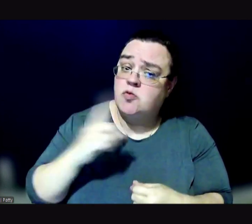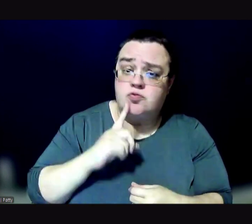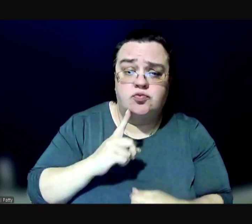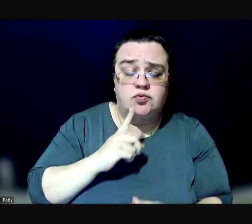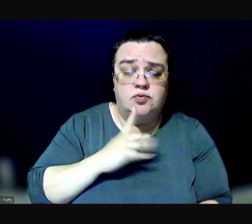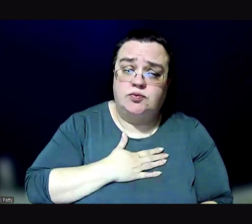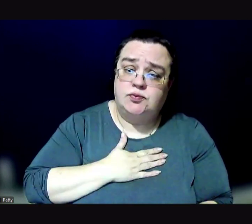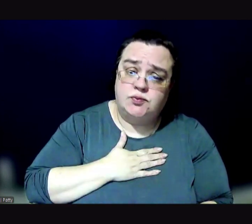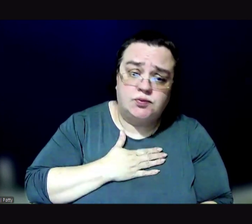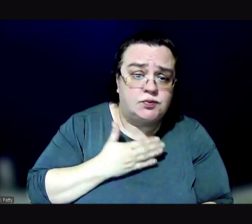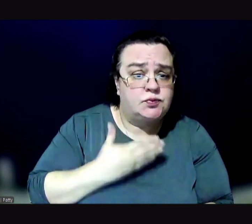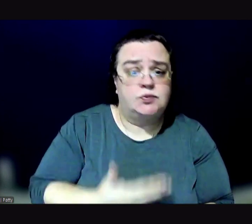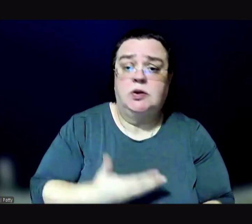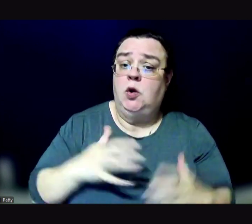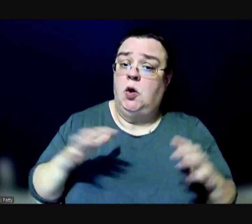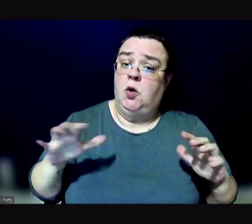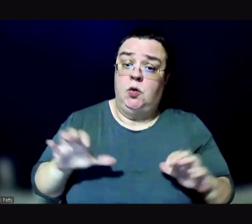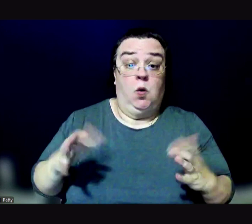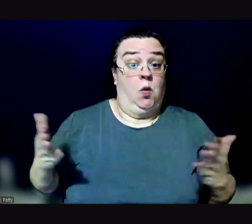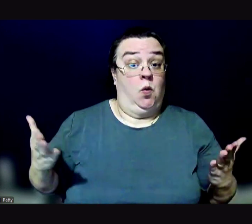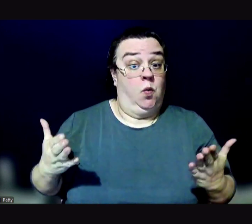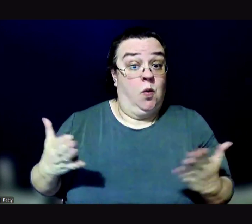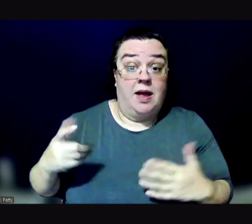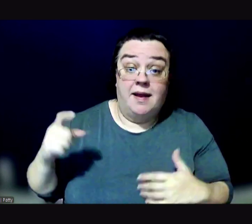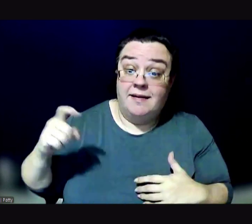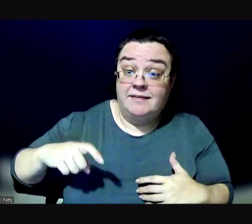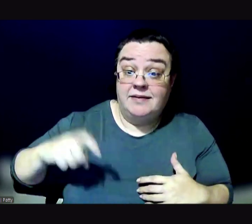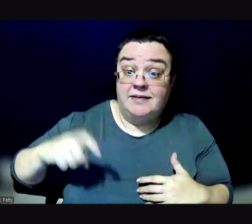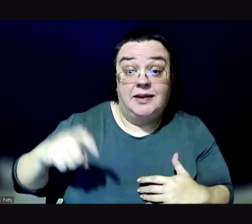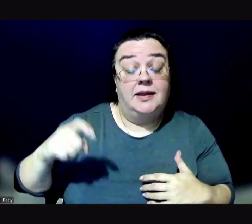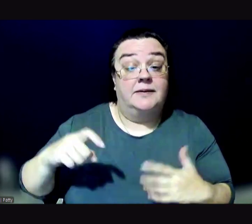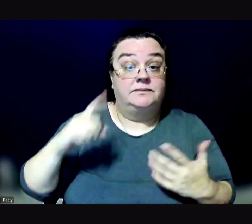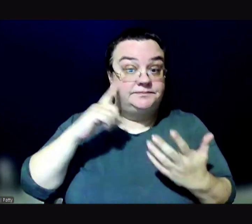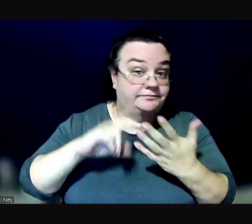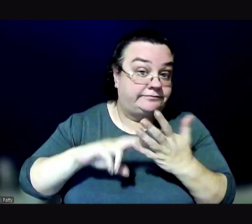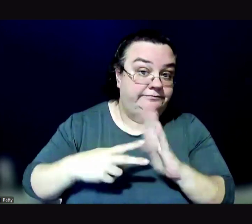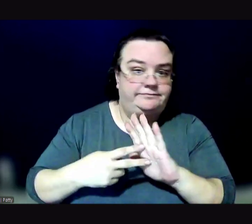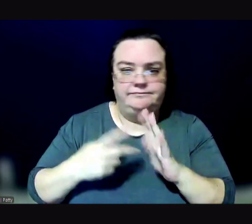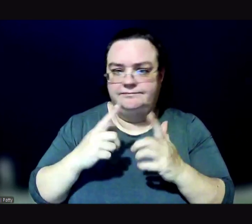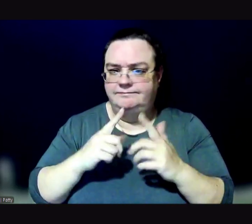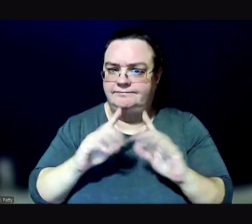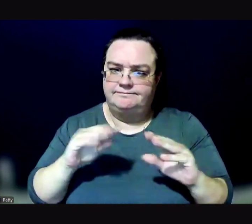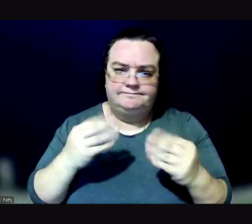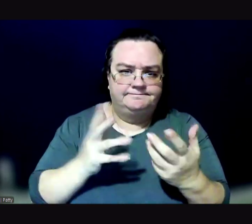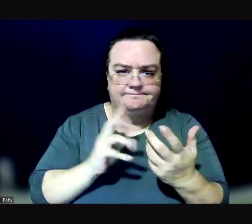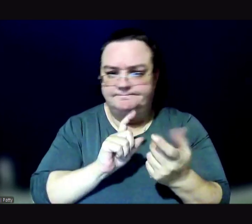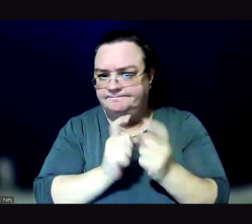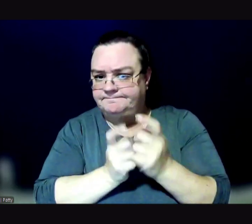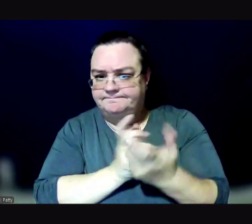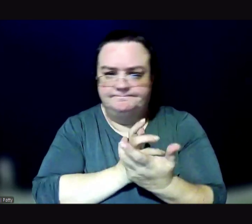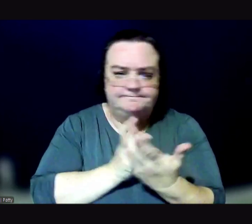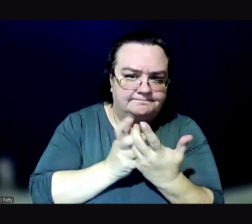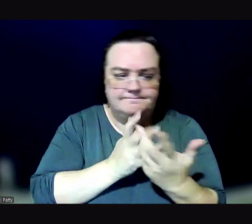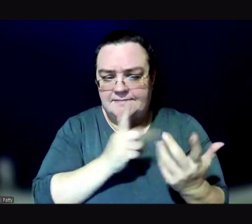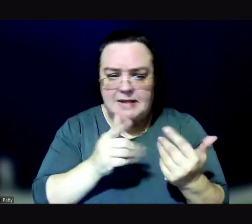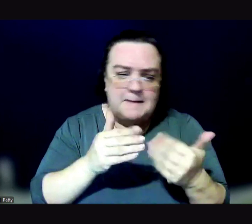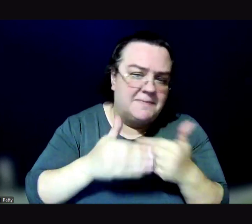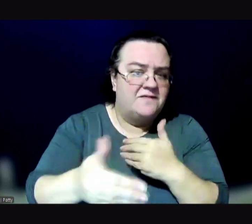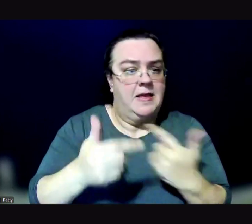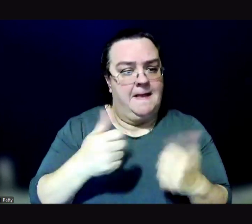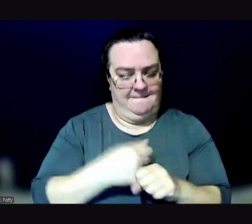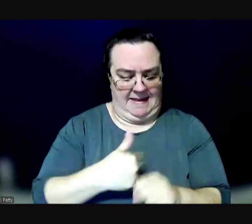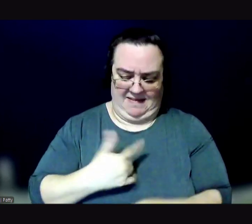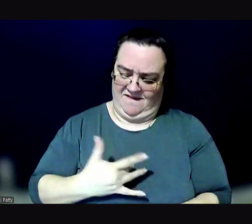to do whatever is necessary to be accommodating and move forward. It makes me feel like we already have a very